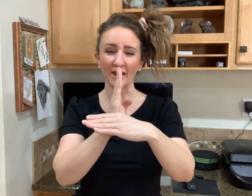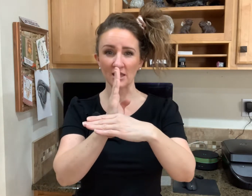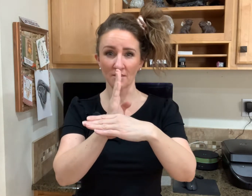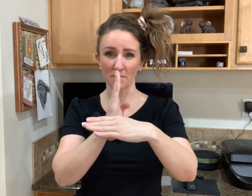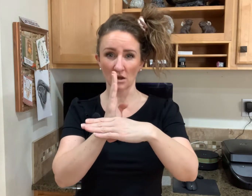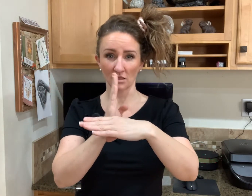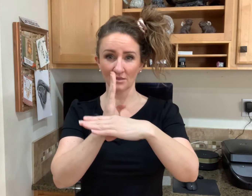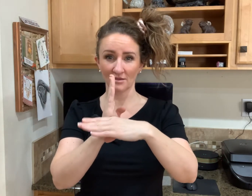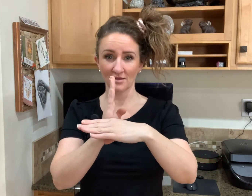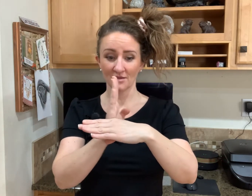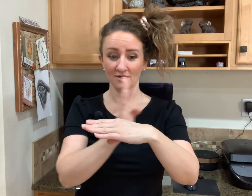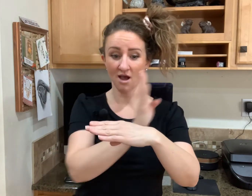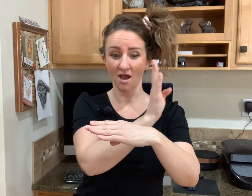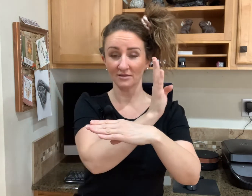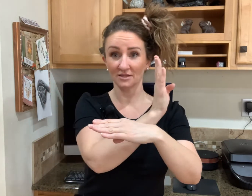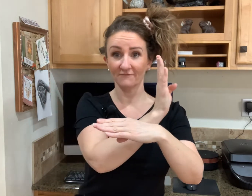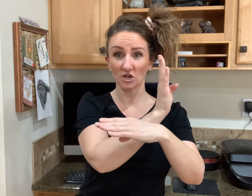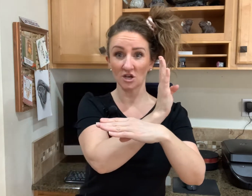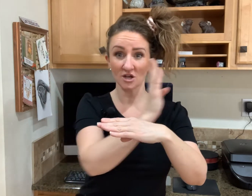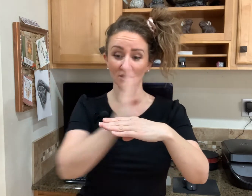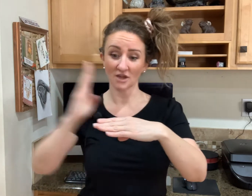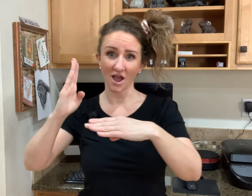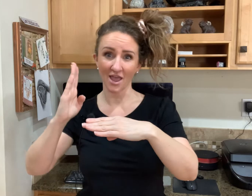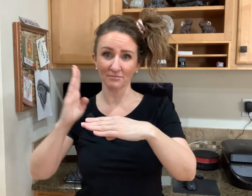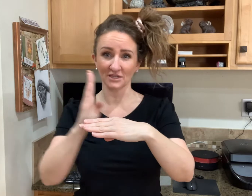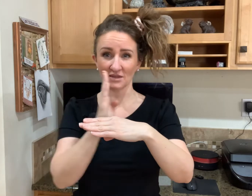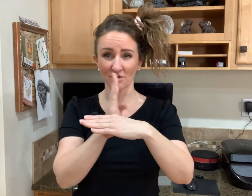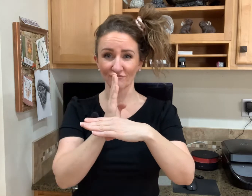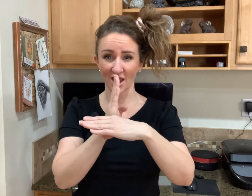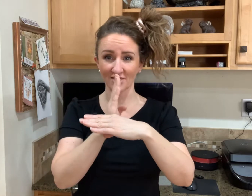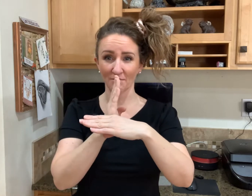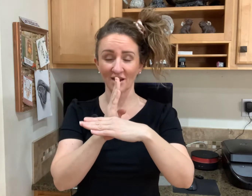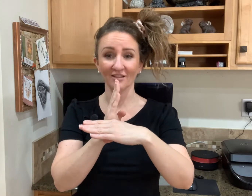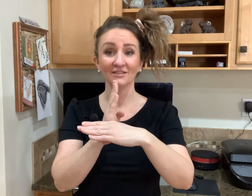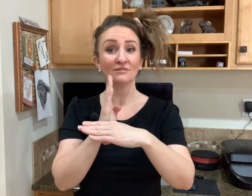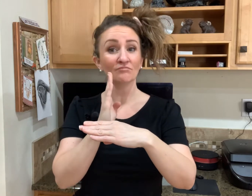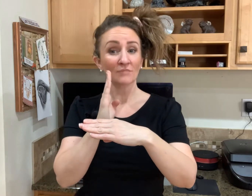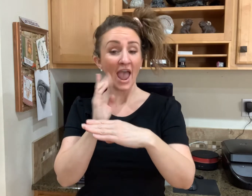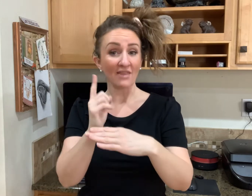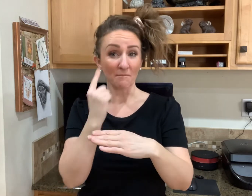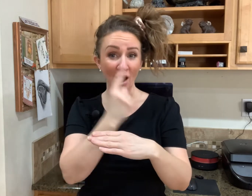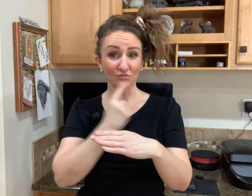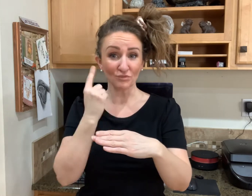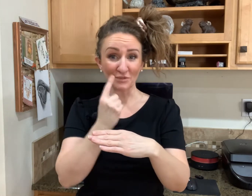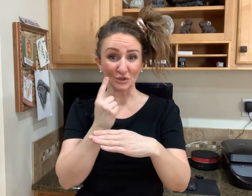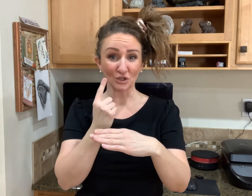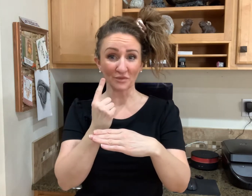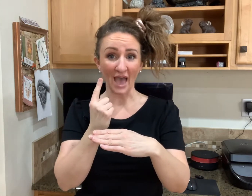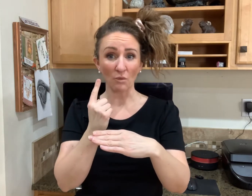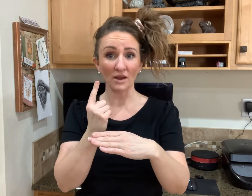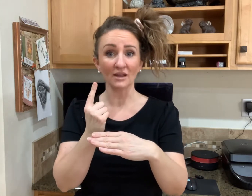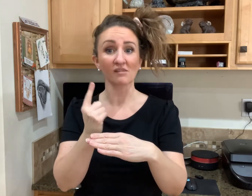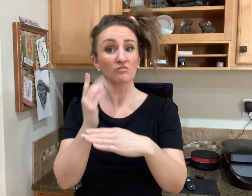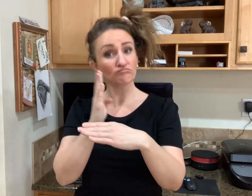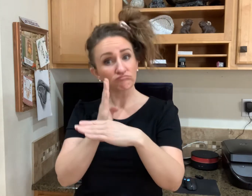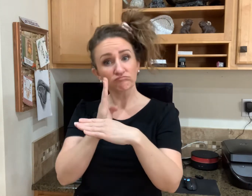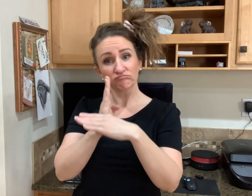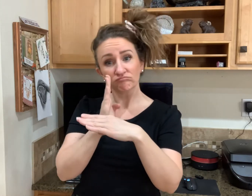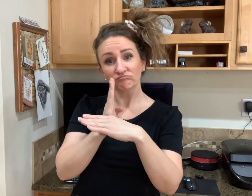in the middle. Not full, not empty, but right in the middle. And the mouth movement you do with that one is